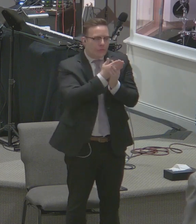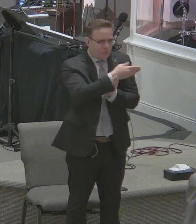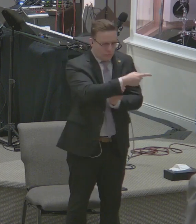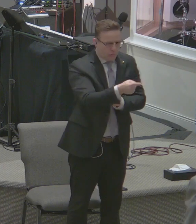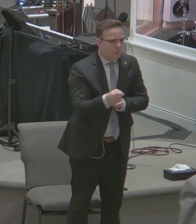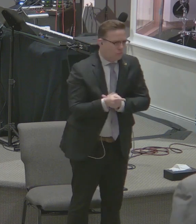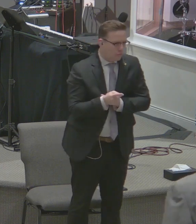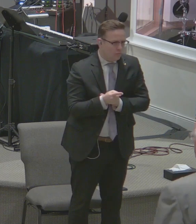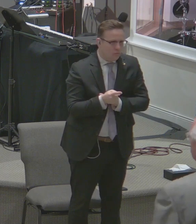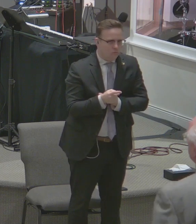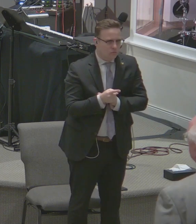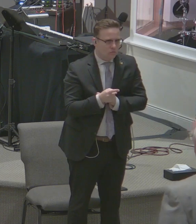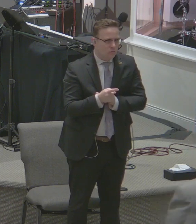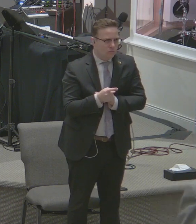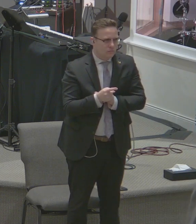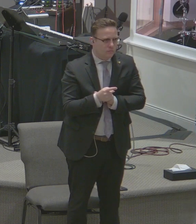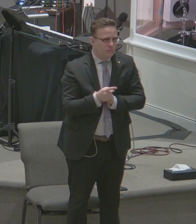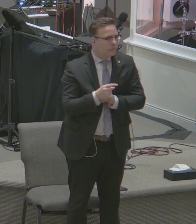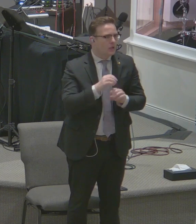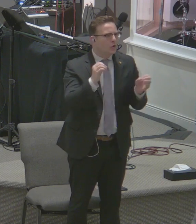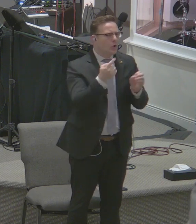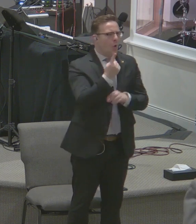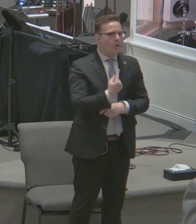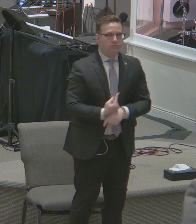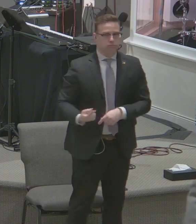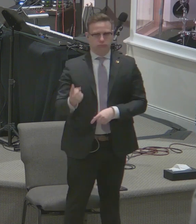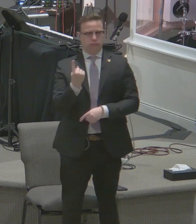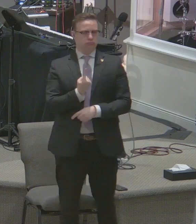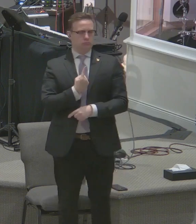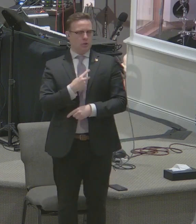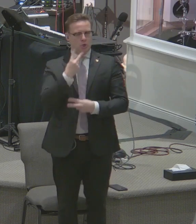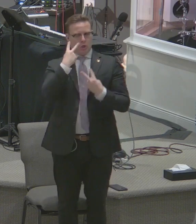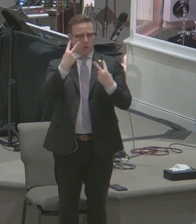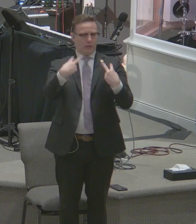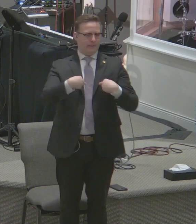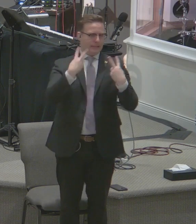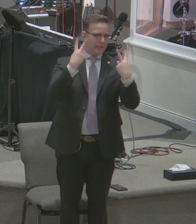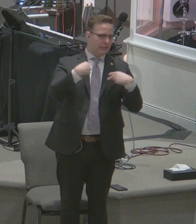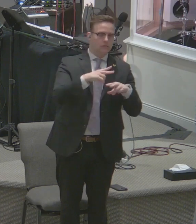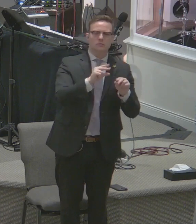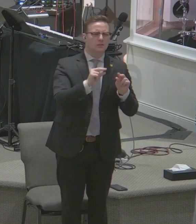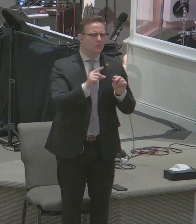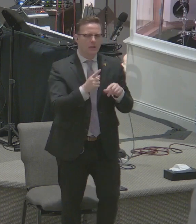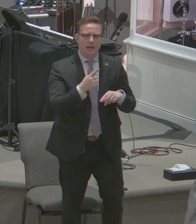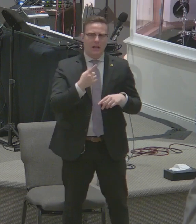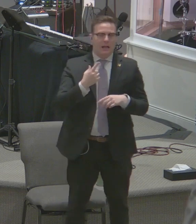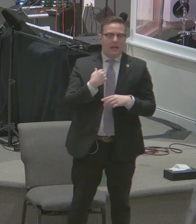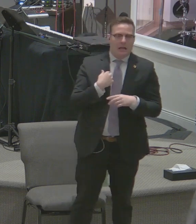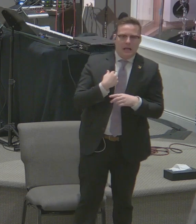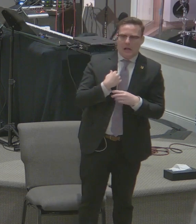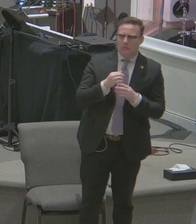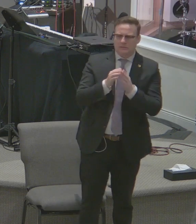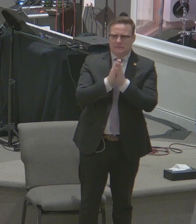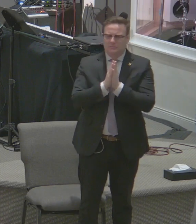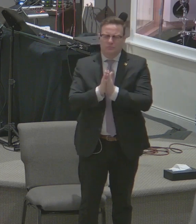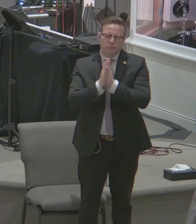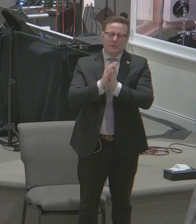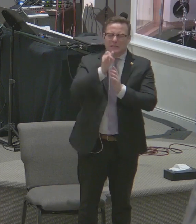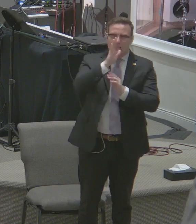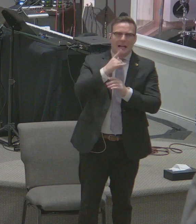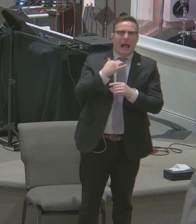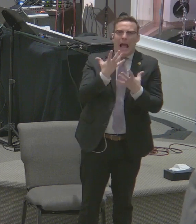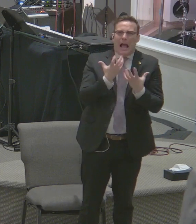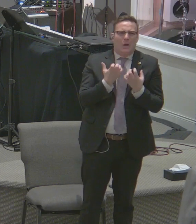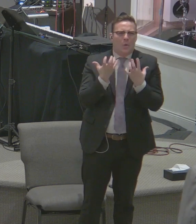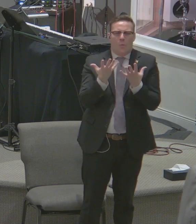one church, and nobody stands out. That's what God wants. I was amening that whole thing all the way through. I don't want to be the